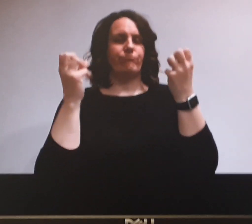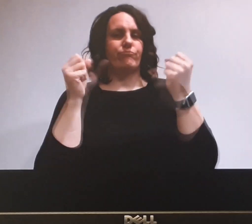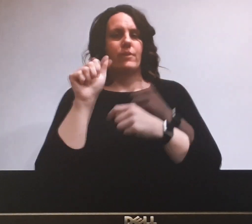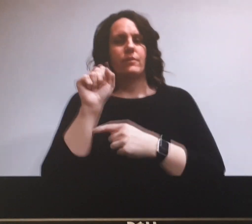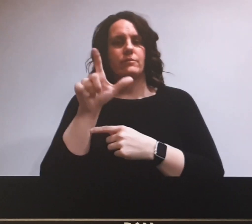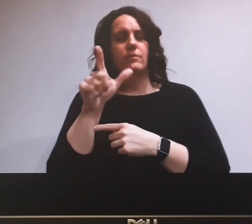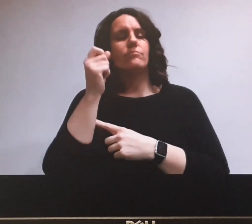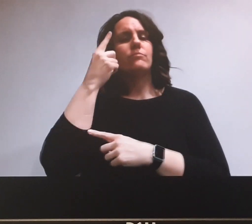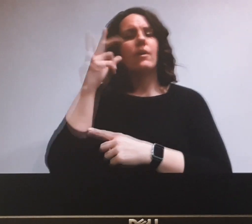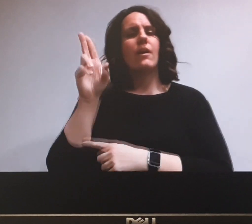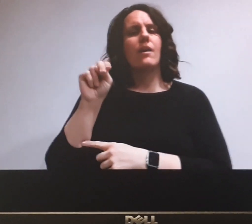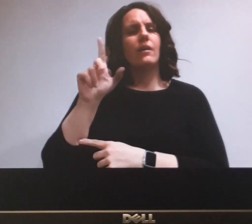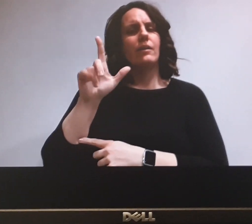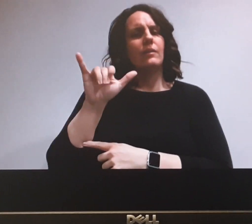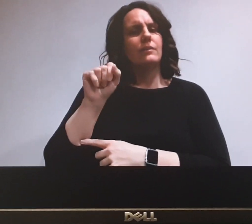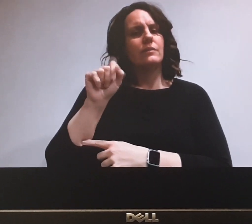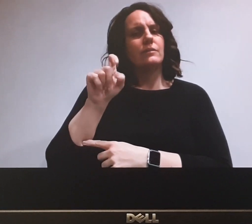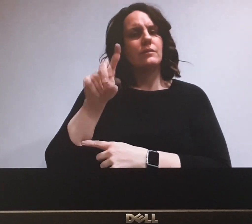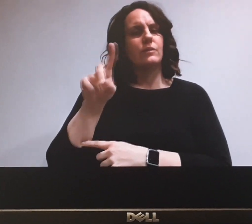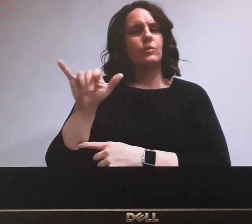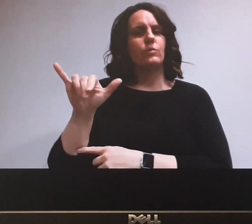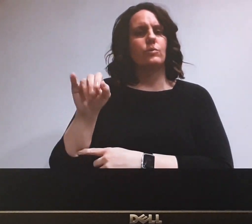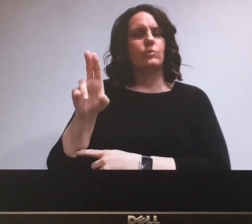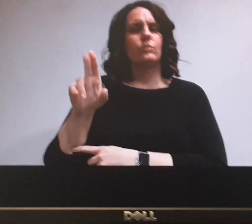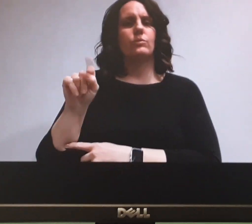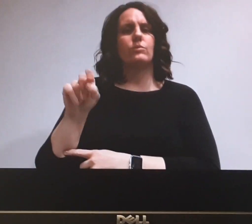or you have the option to sign it in ASL.